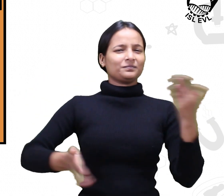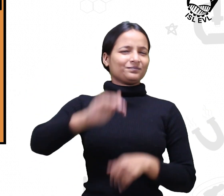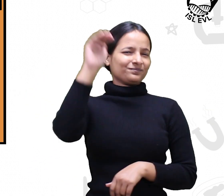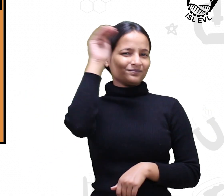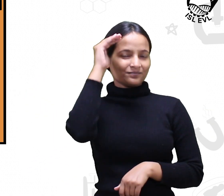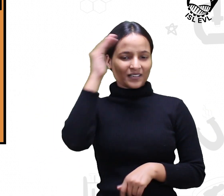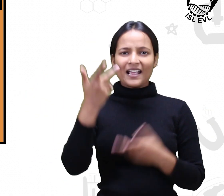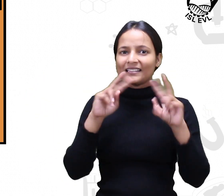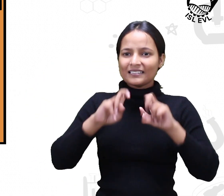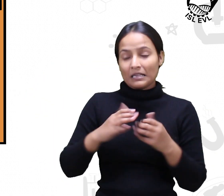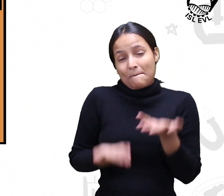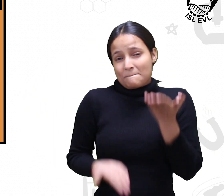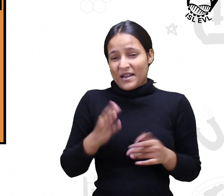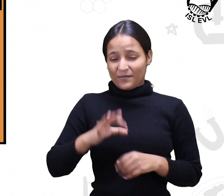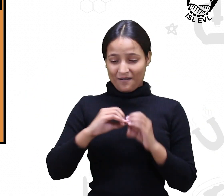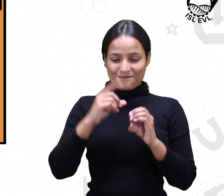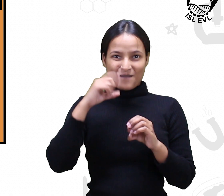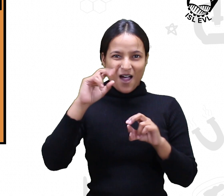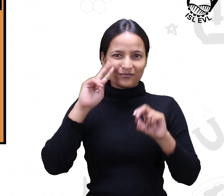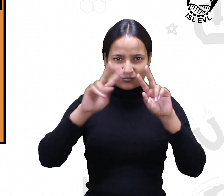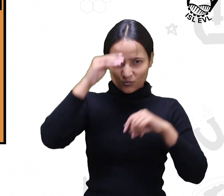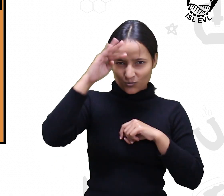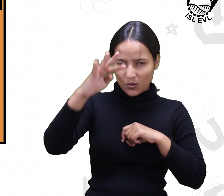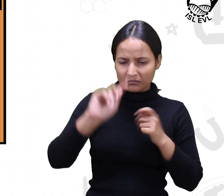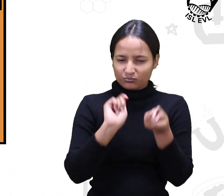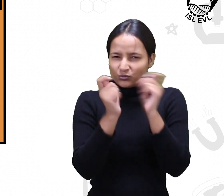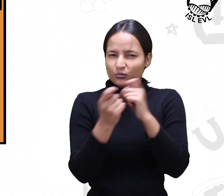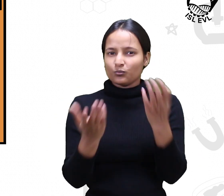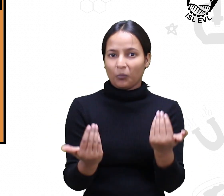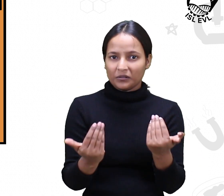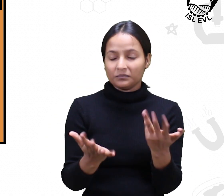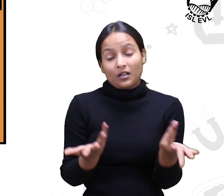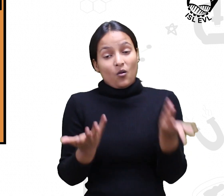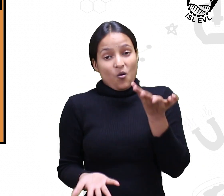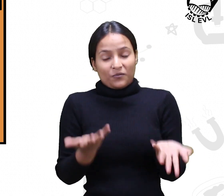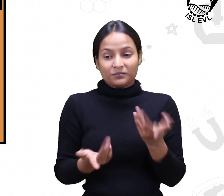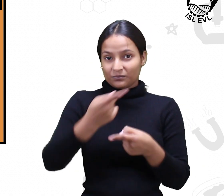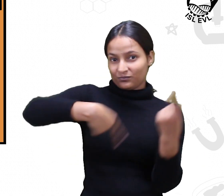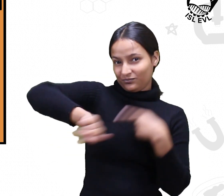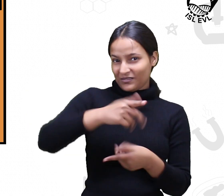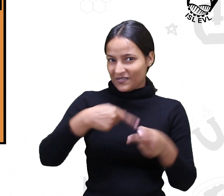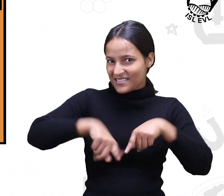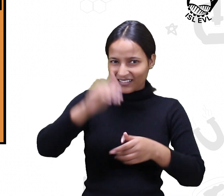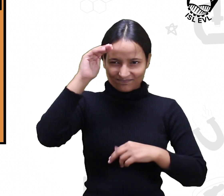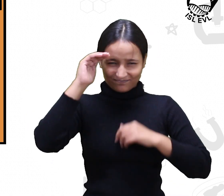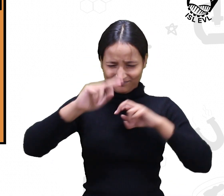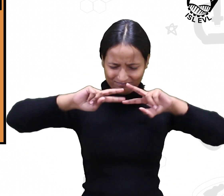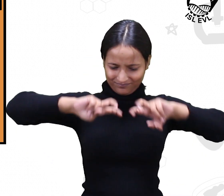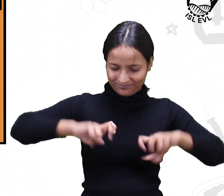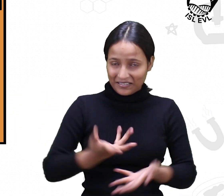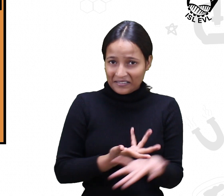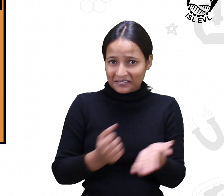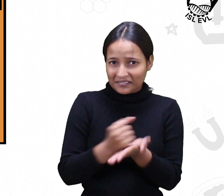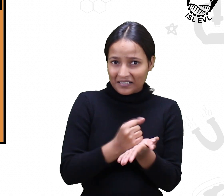what we know about biofilms might change over time. Who knows? One of our listeners might study biofilms and find